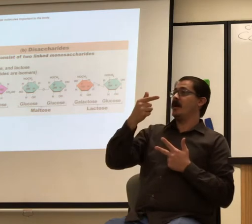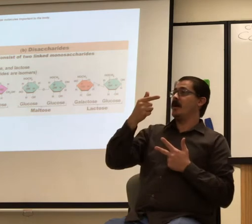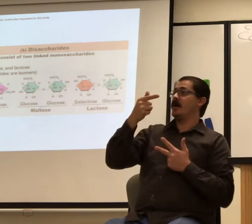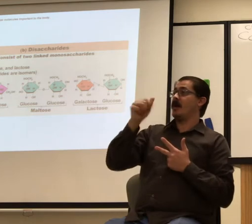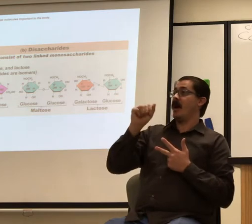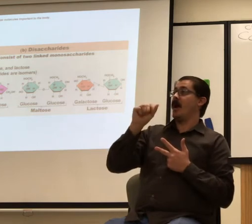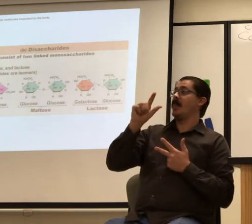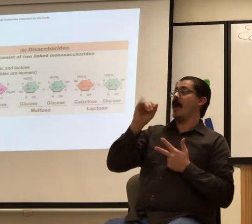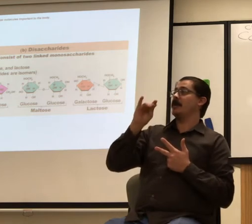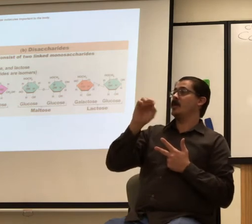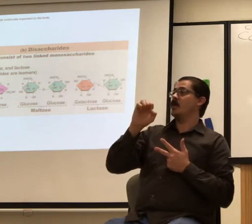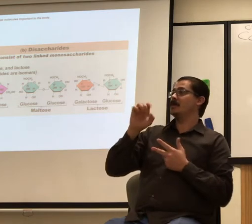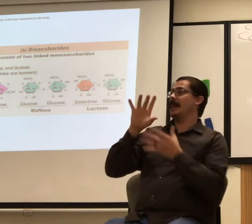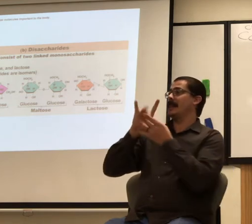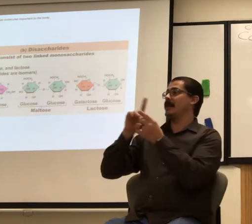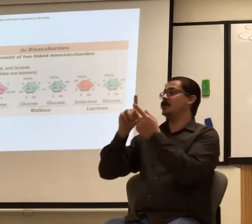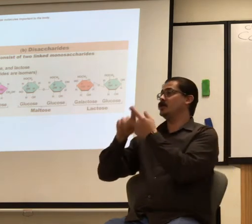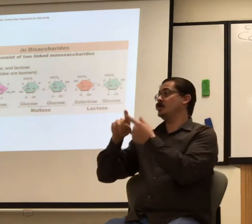glucose.